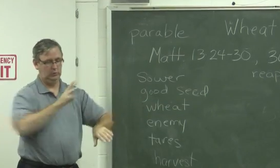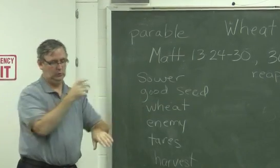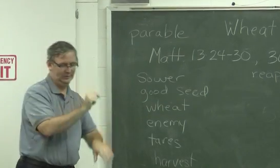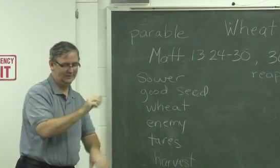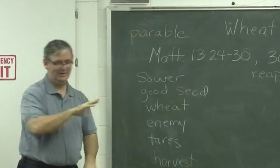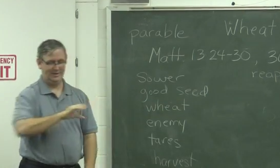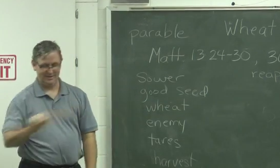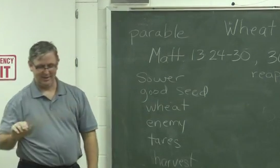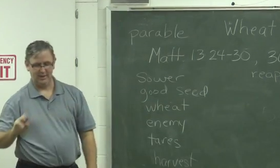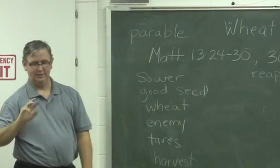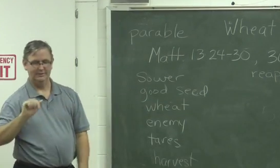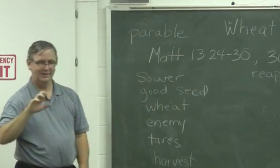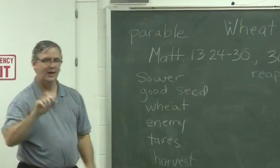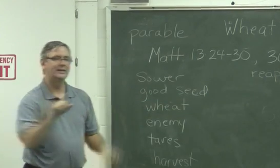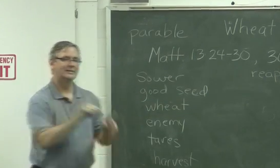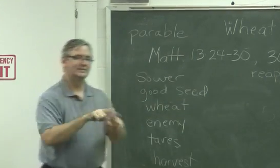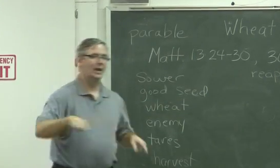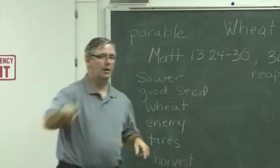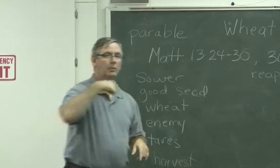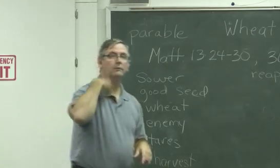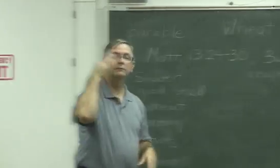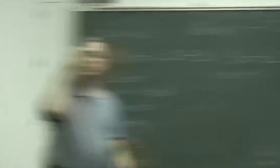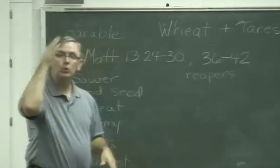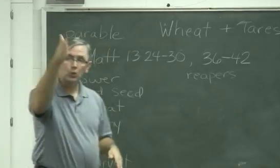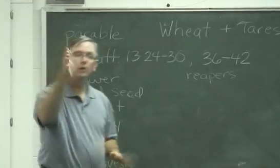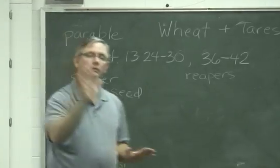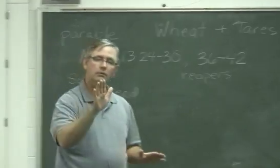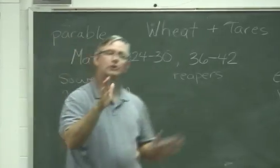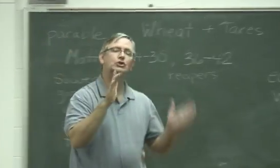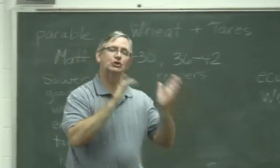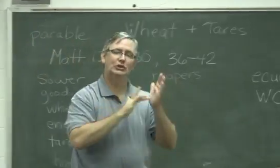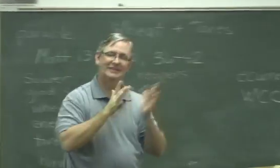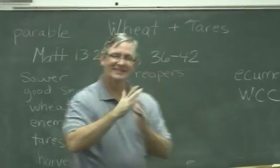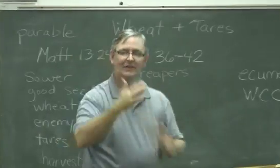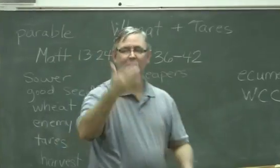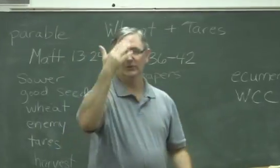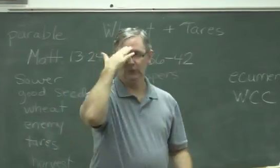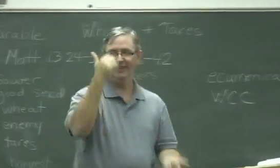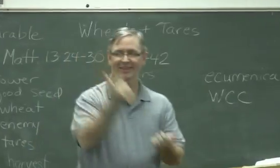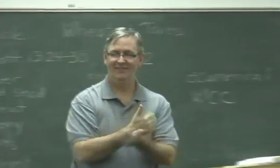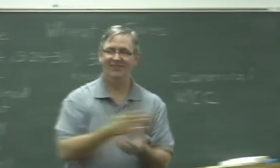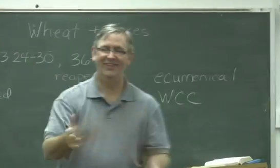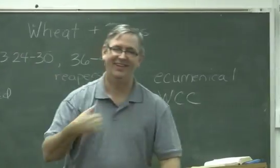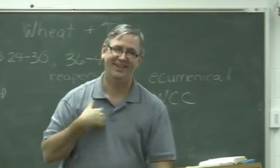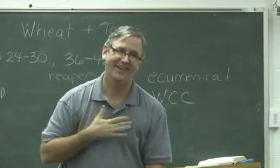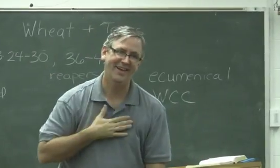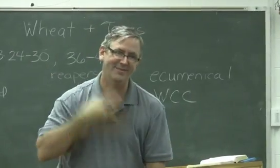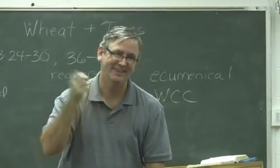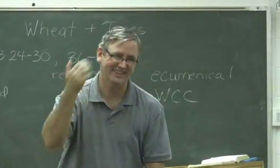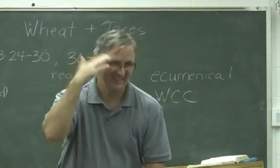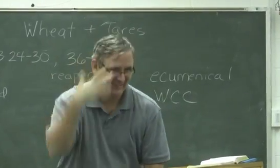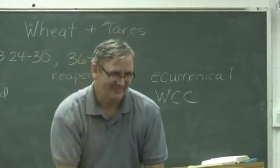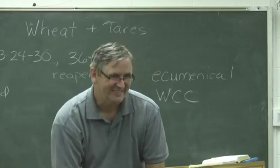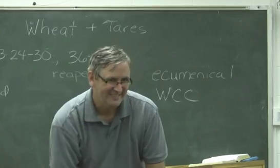And you're able to separate later on when harvest comes the tares from the wheat. And above all, Jesus